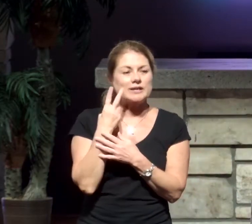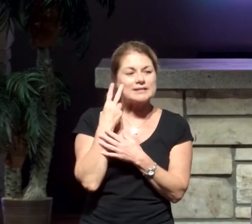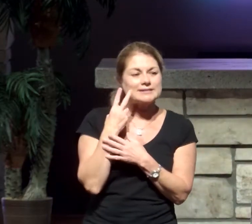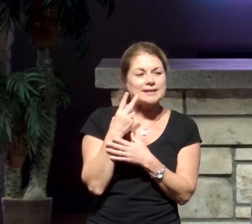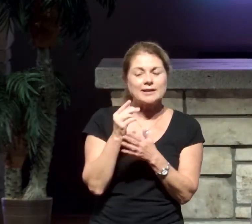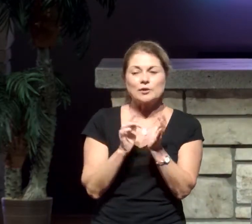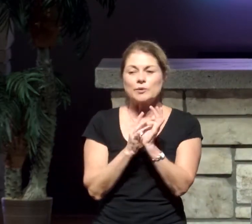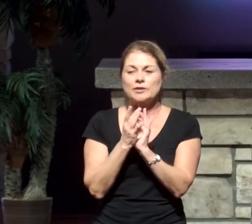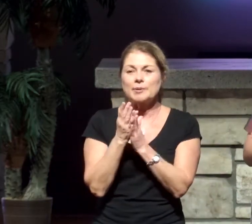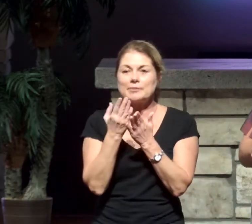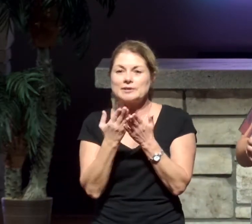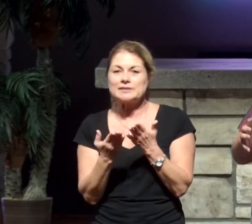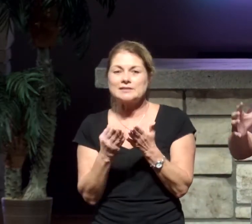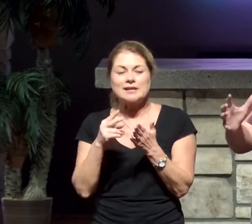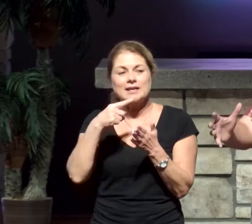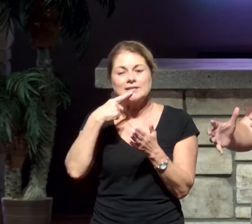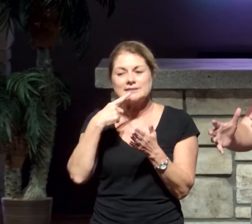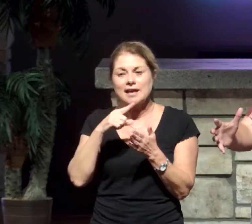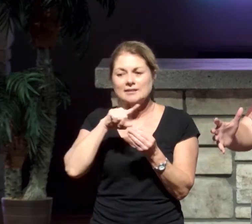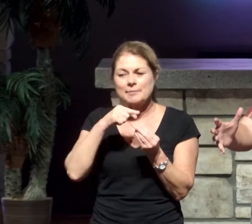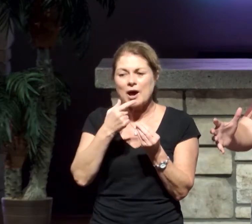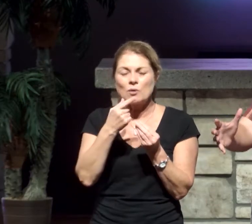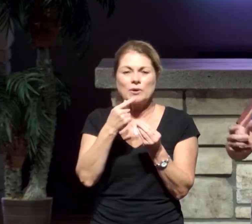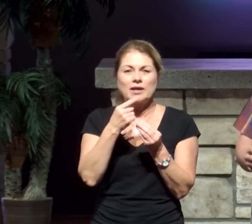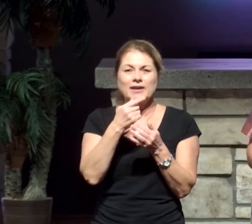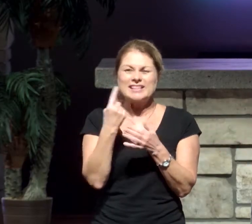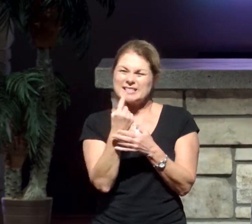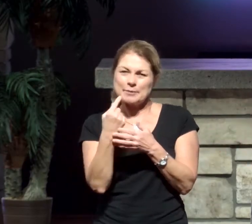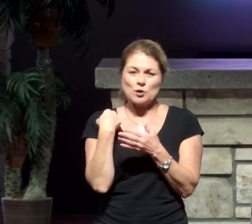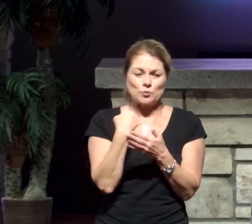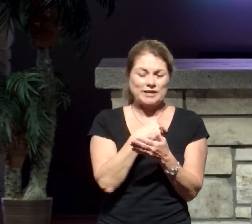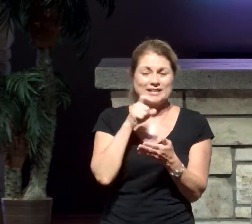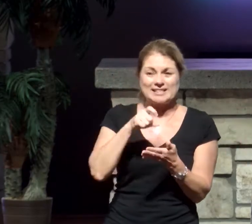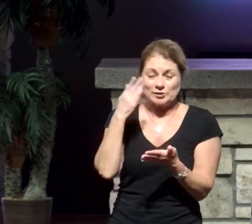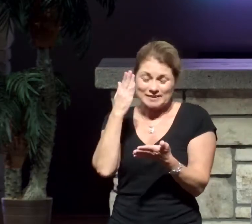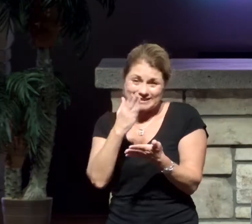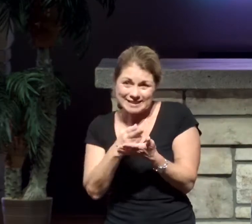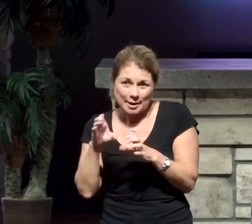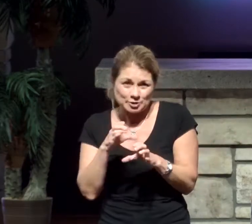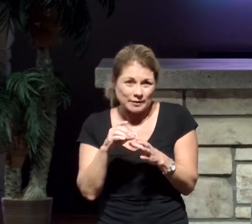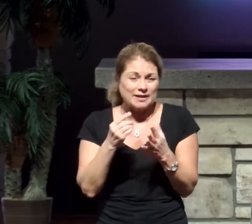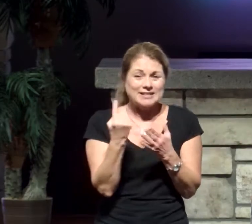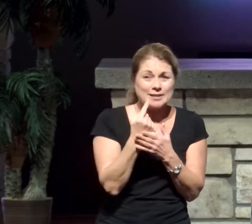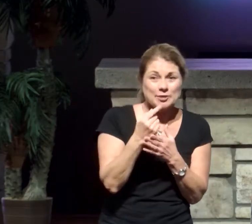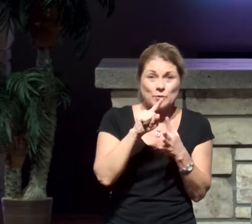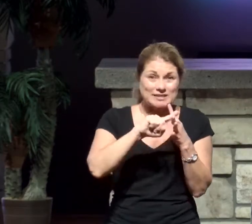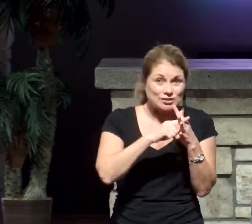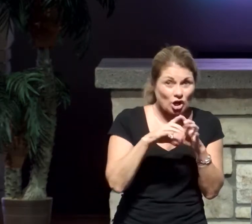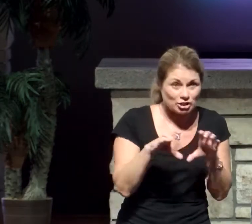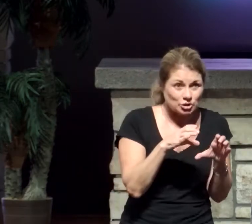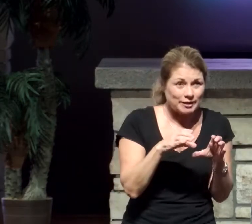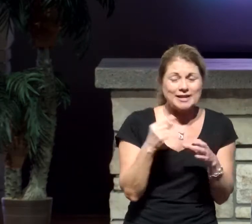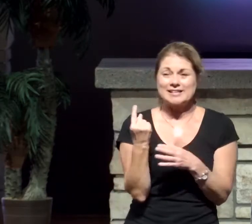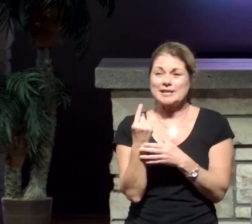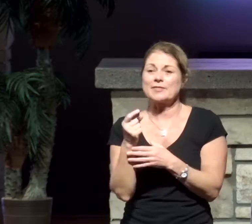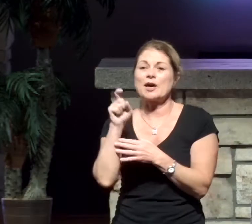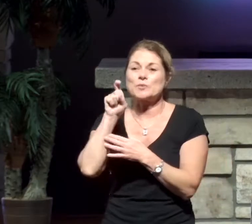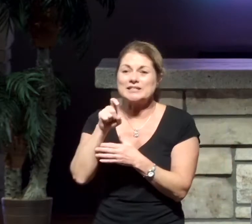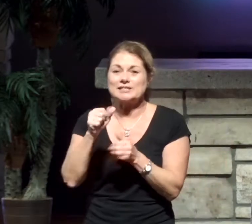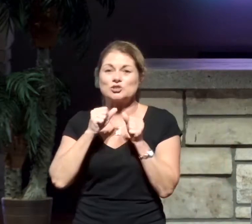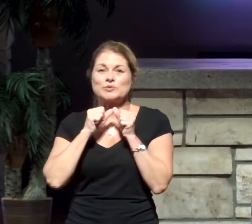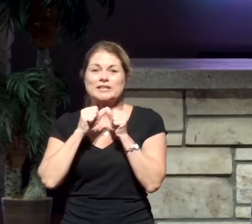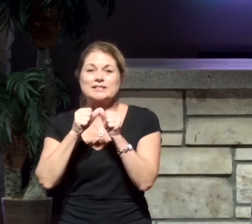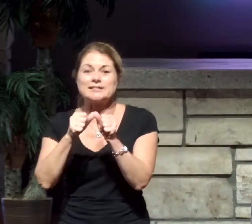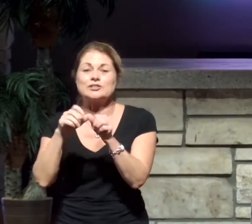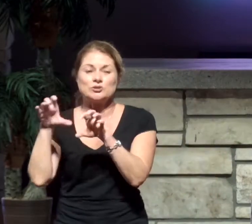Scripture says in terms of something that we should stop doing, something that we can start doing instead, and something that we need to continue